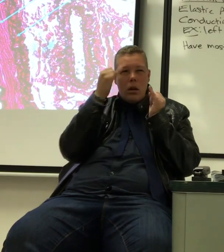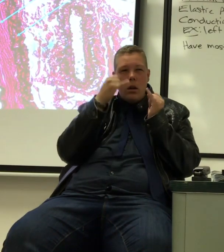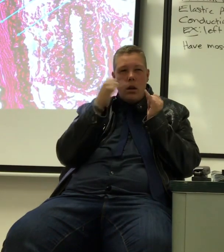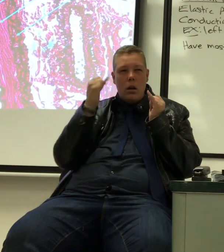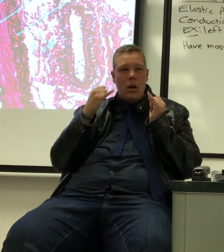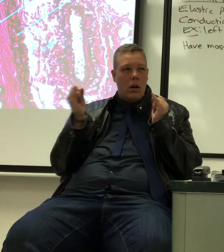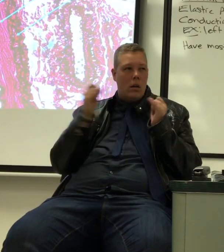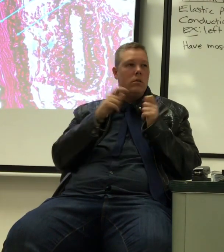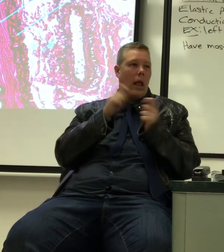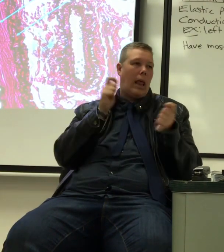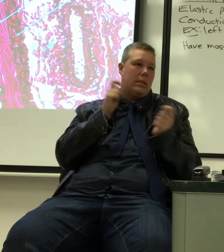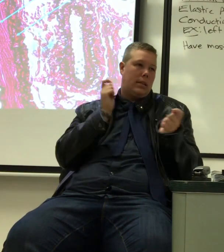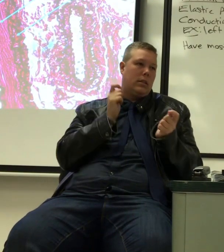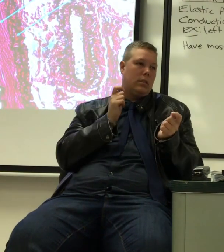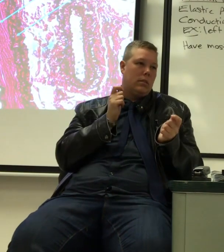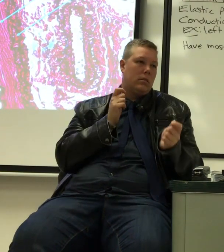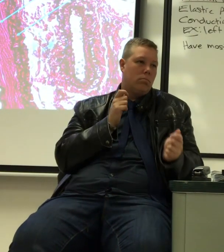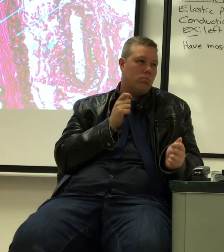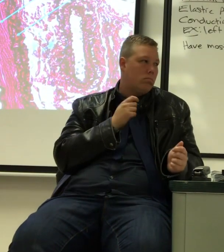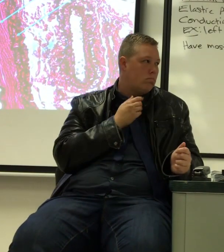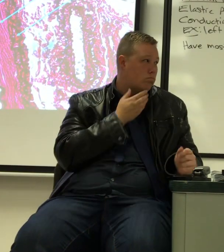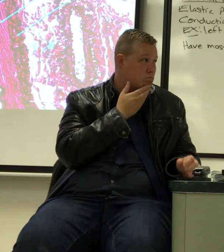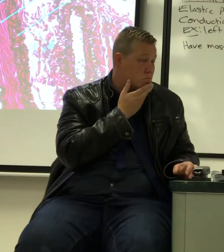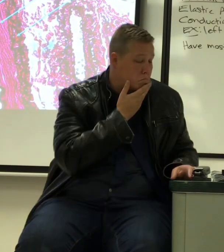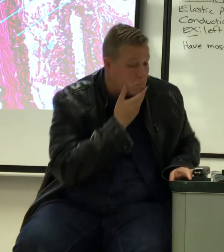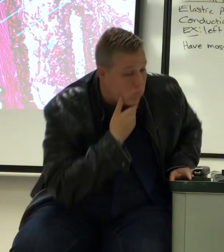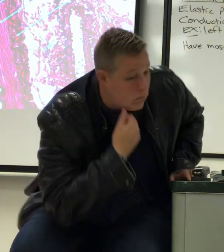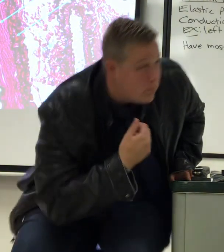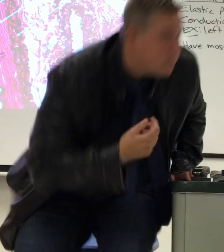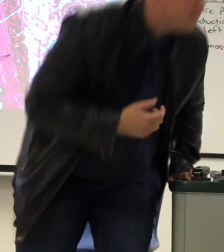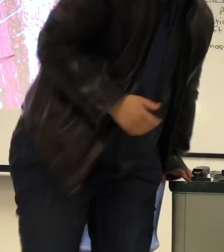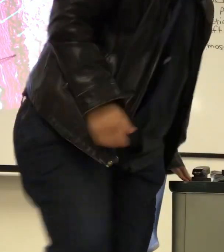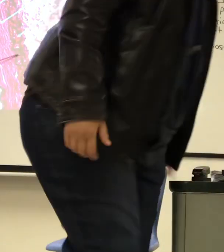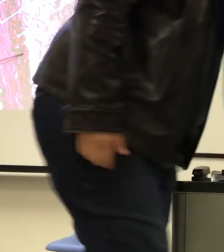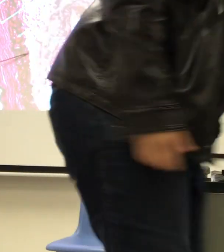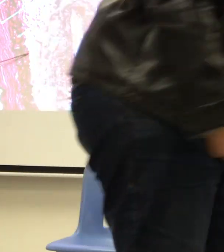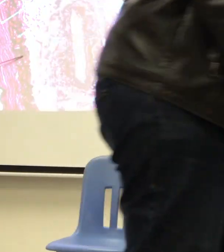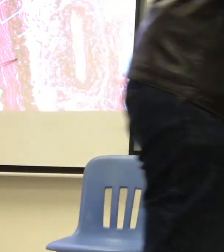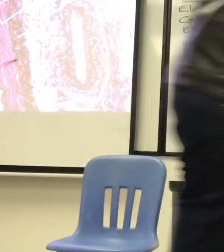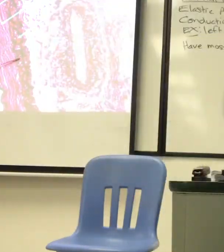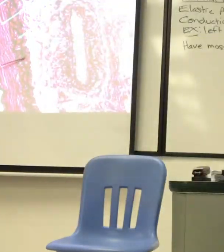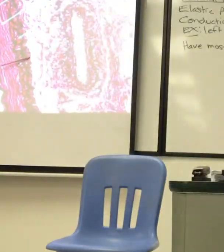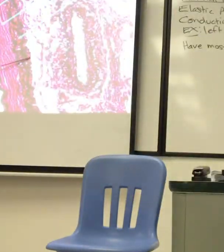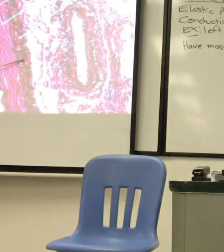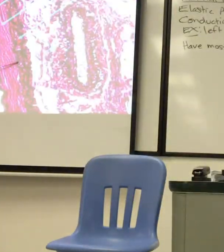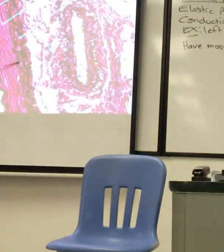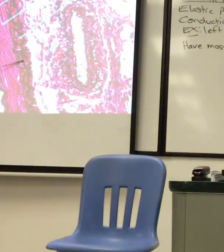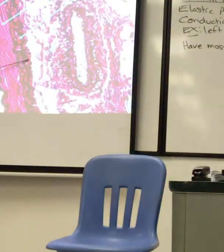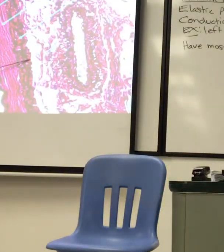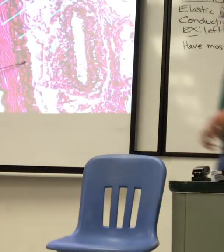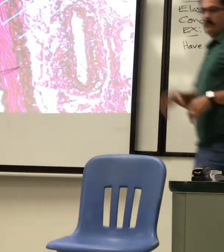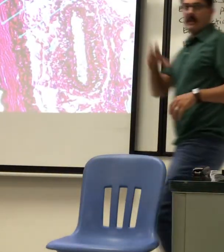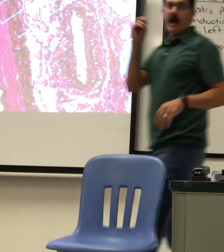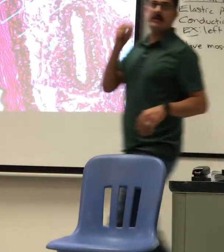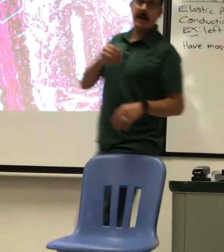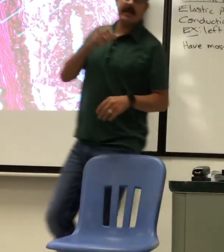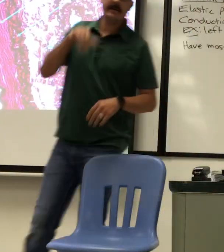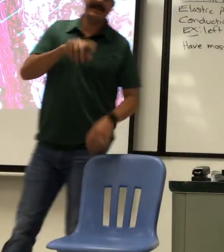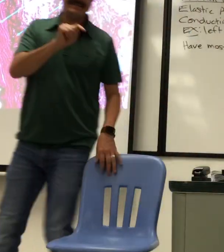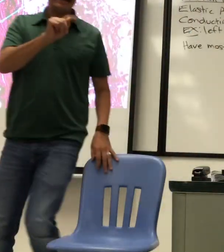There's still some elastic tissue in there. And that's the appearance of the TA.